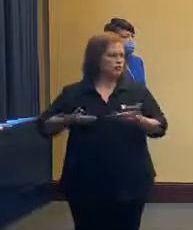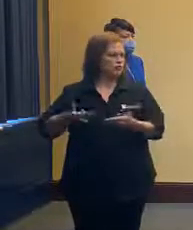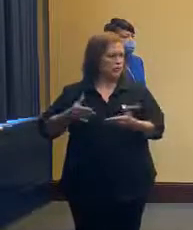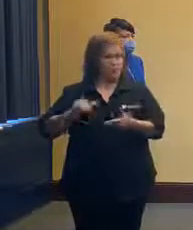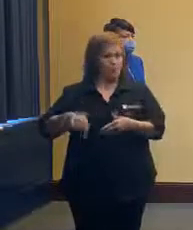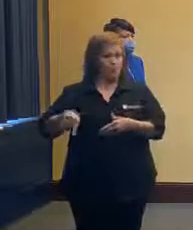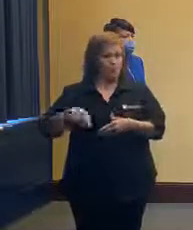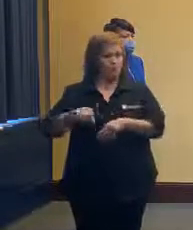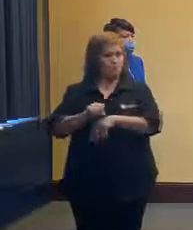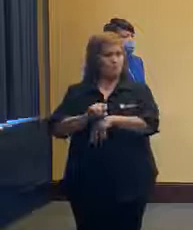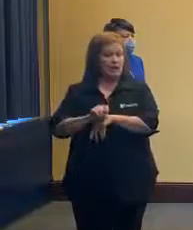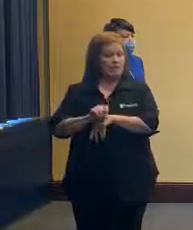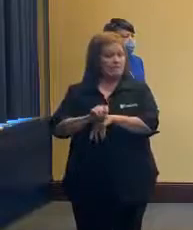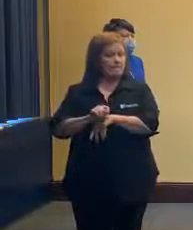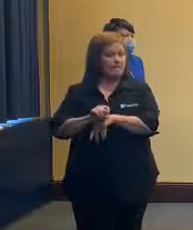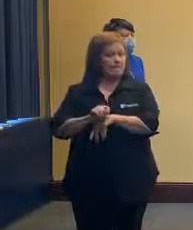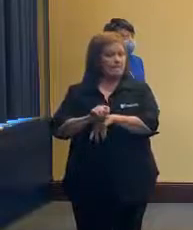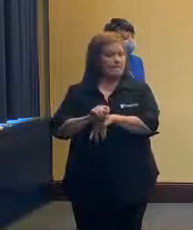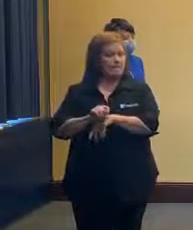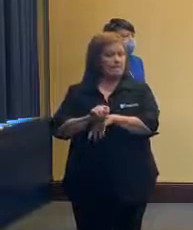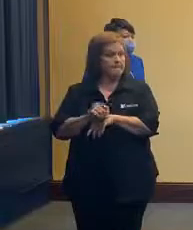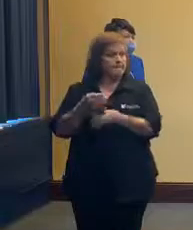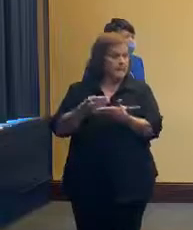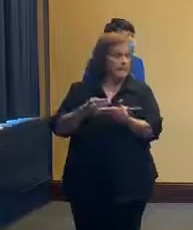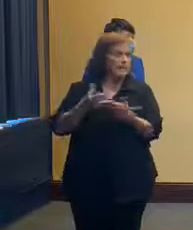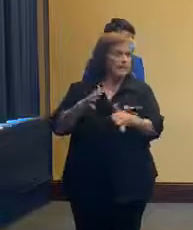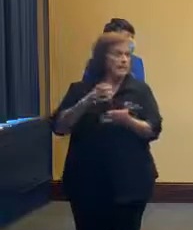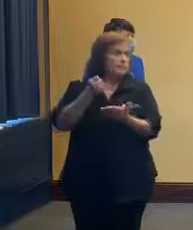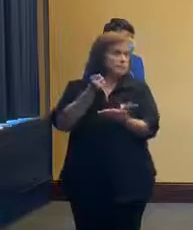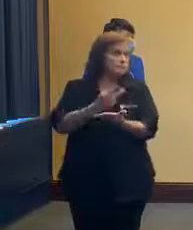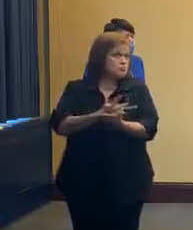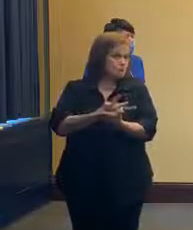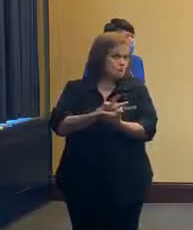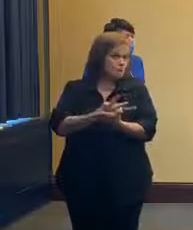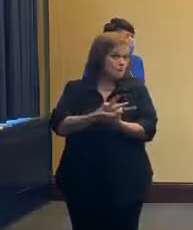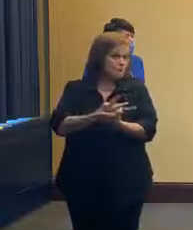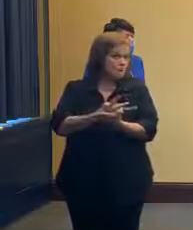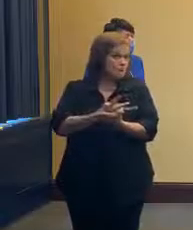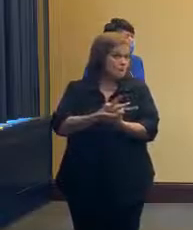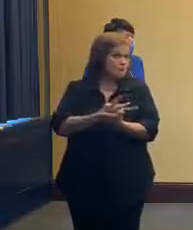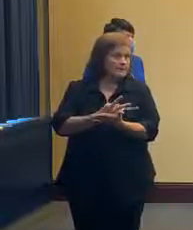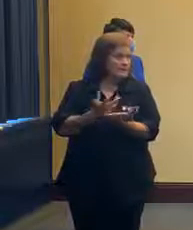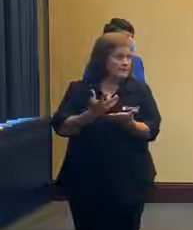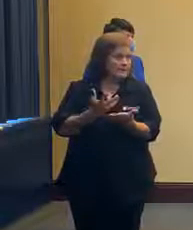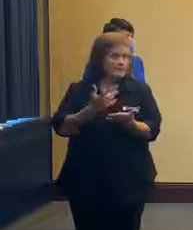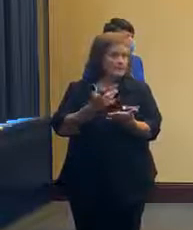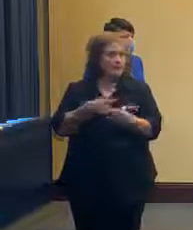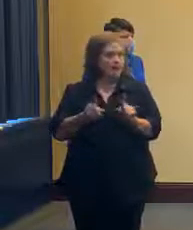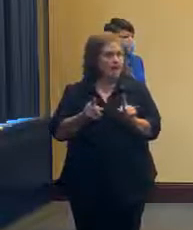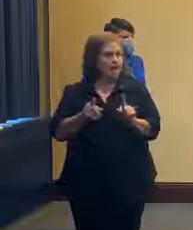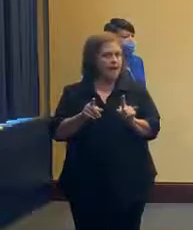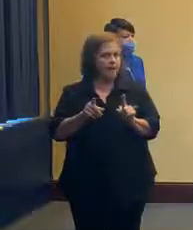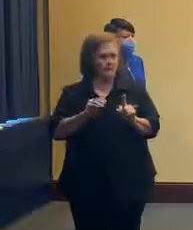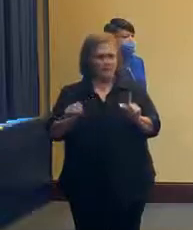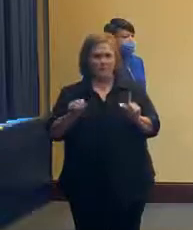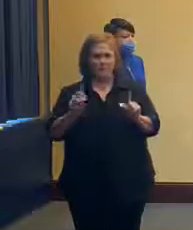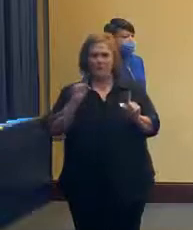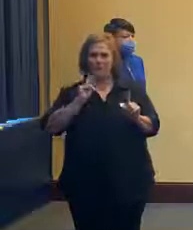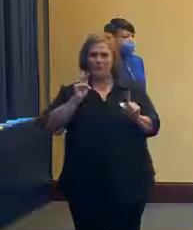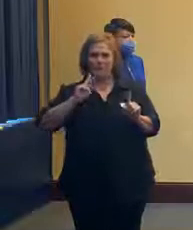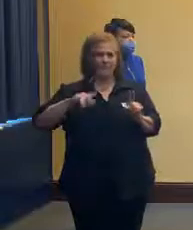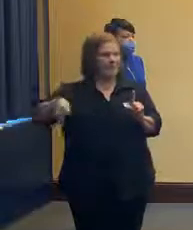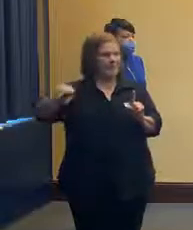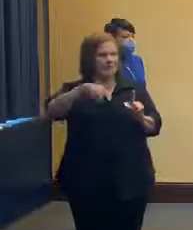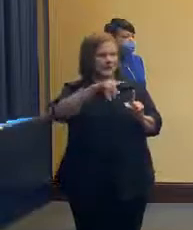of those positions that had been budgeted and approved, a significant portion of it, absent of public safety, certainly again, have been stalled